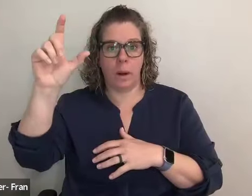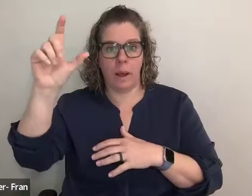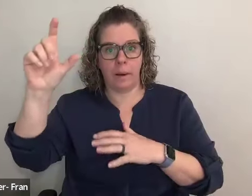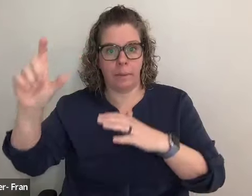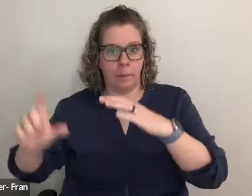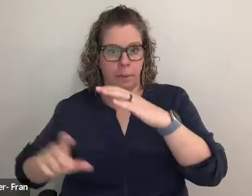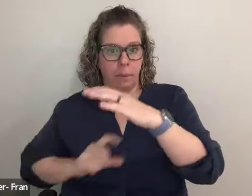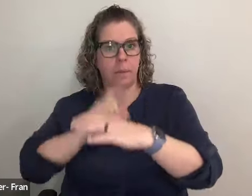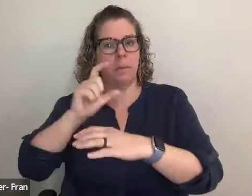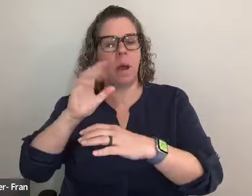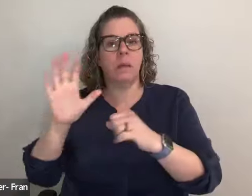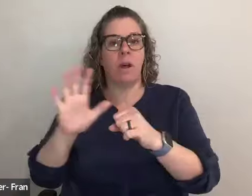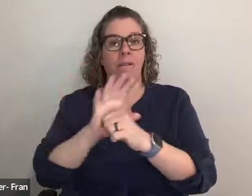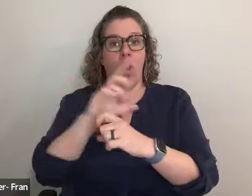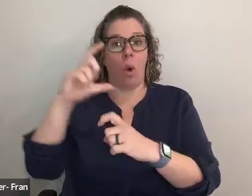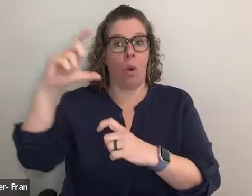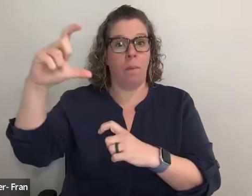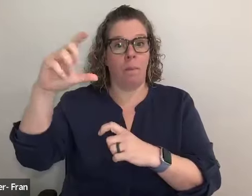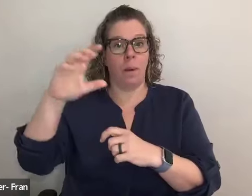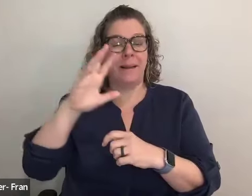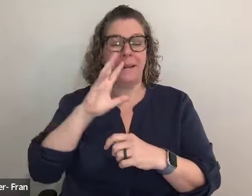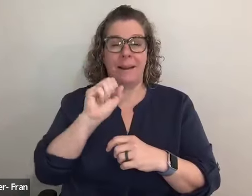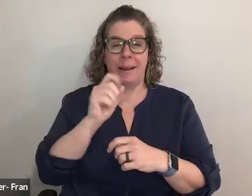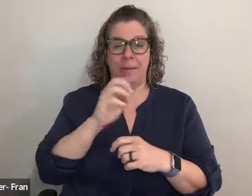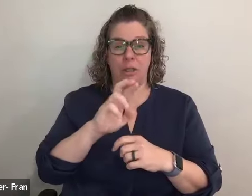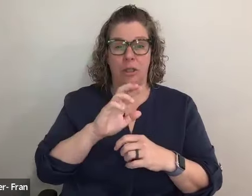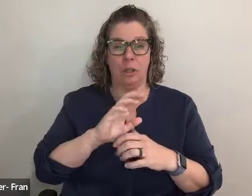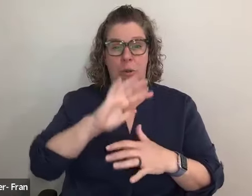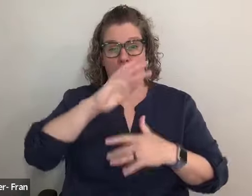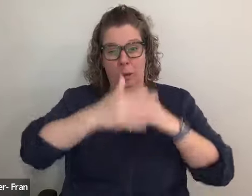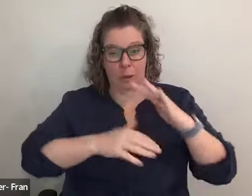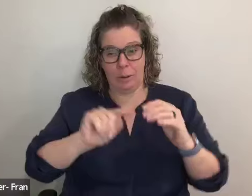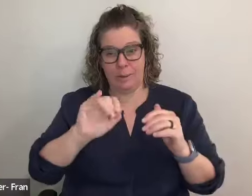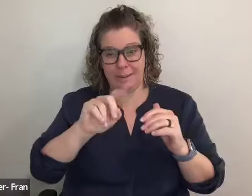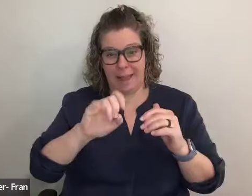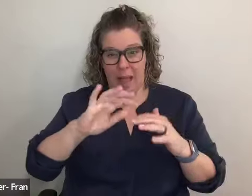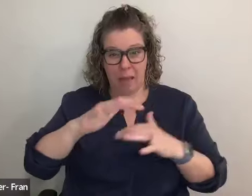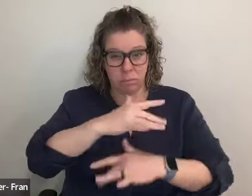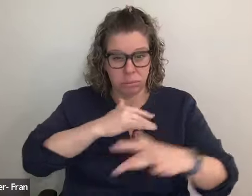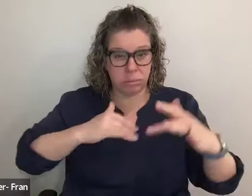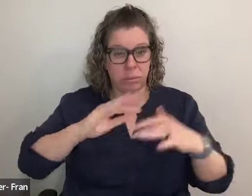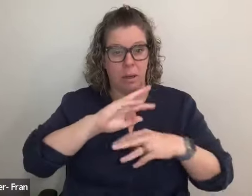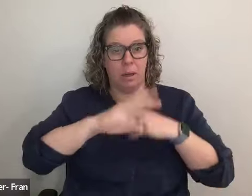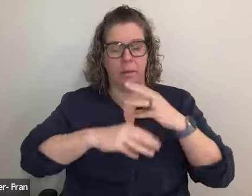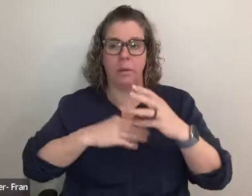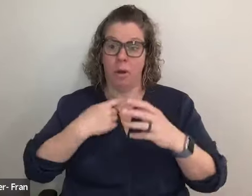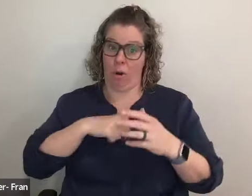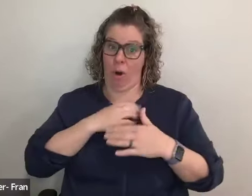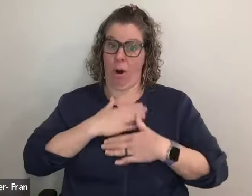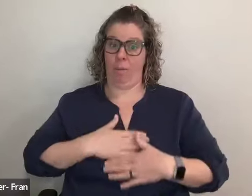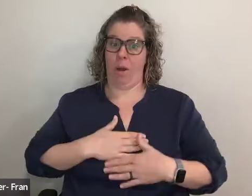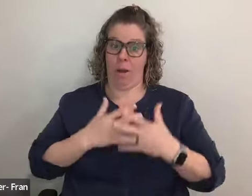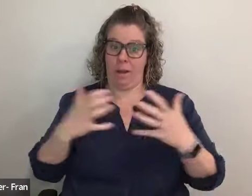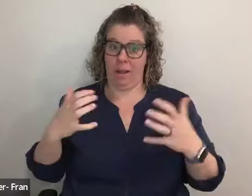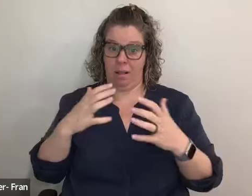about how when there's a full moon, you can have super tides, just blows my mind. Because our bodies are a lot